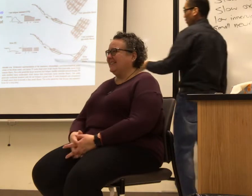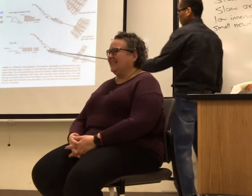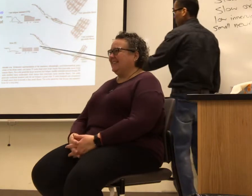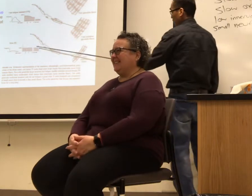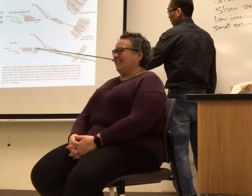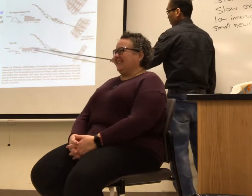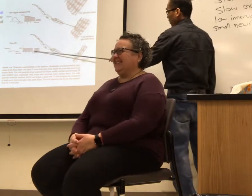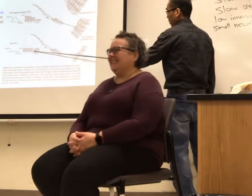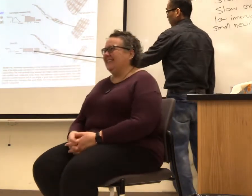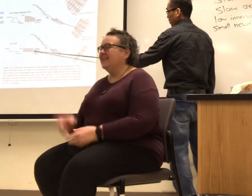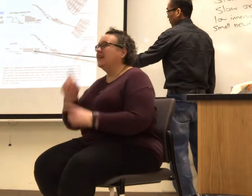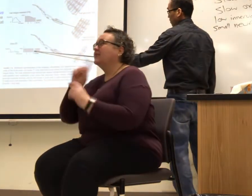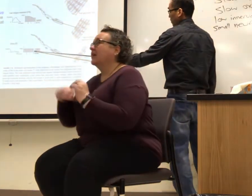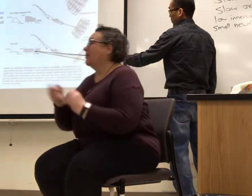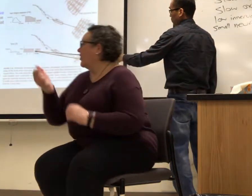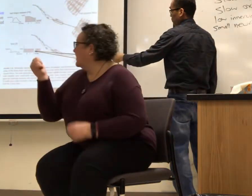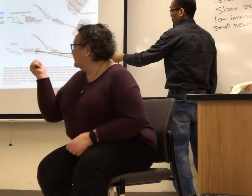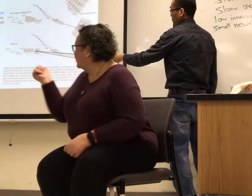talking about this right there.